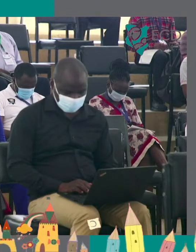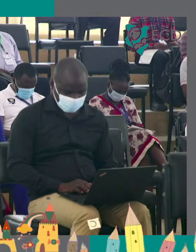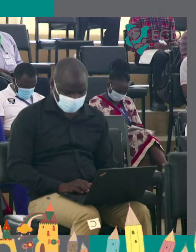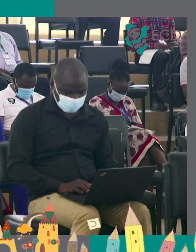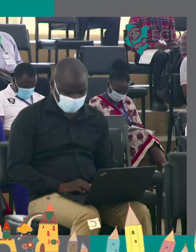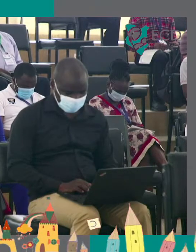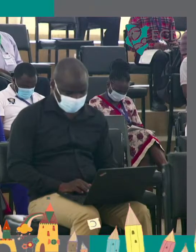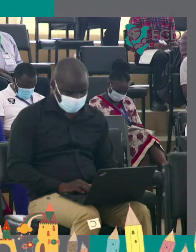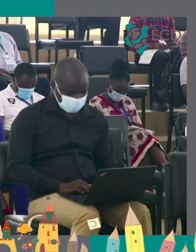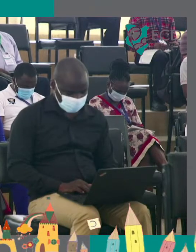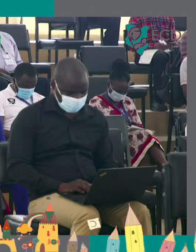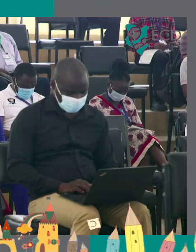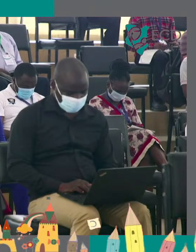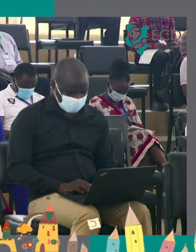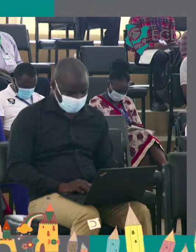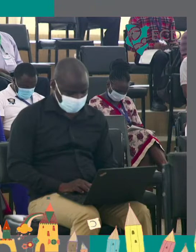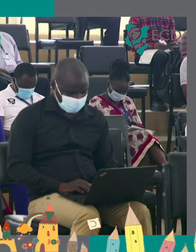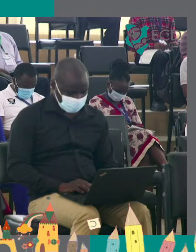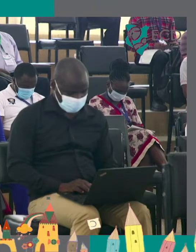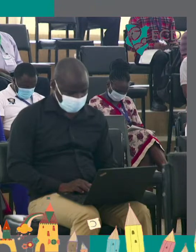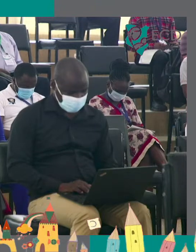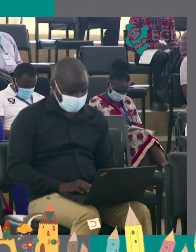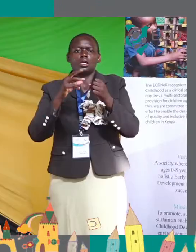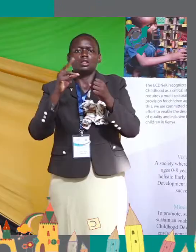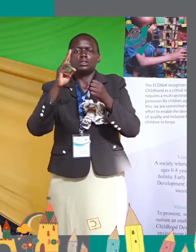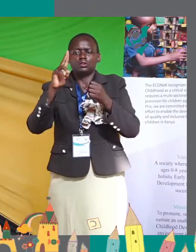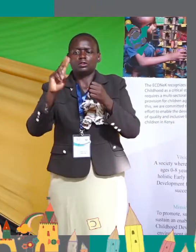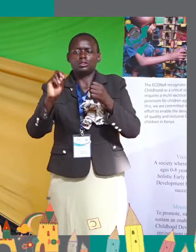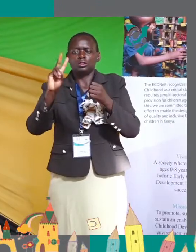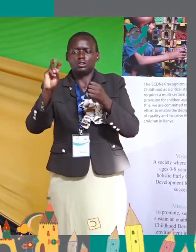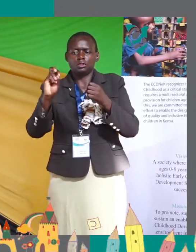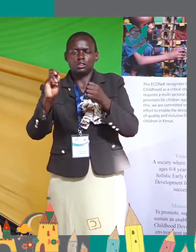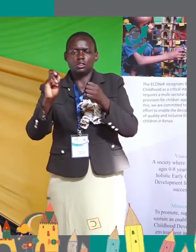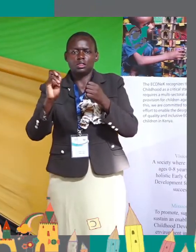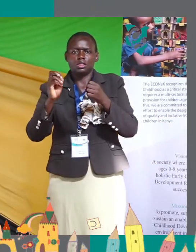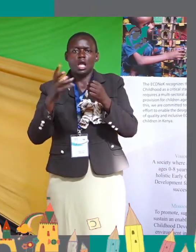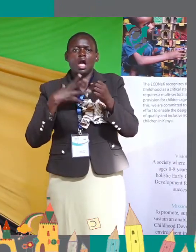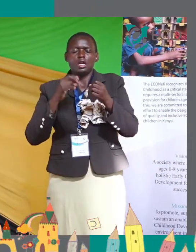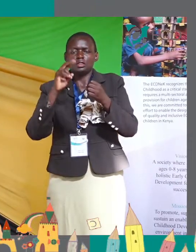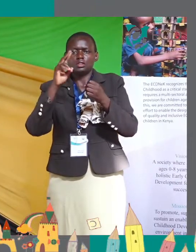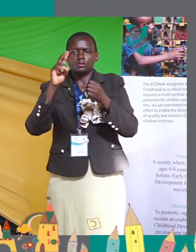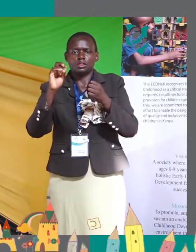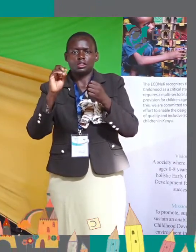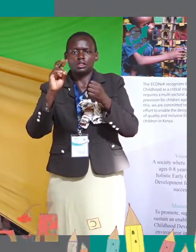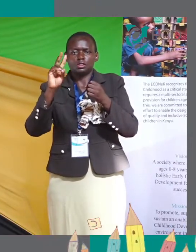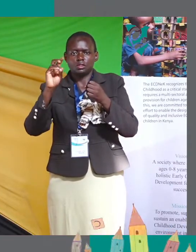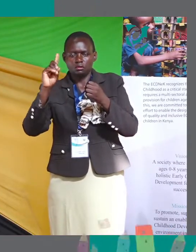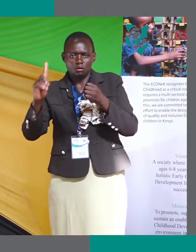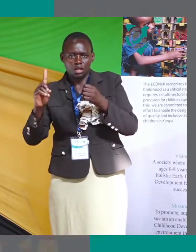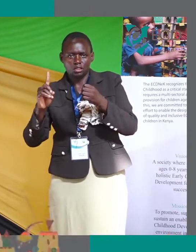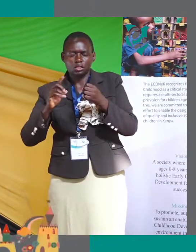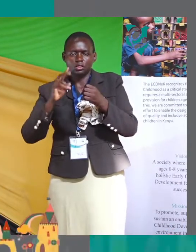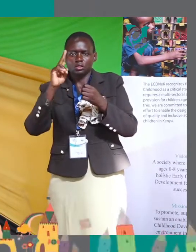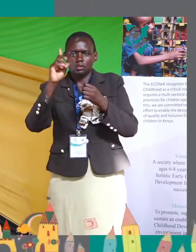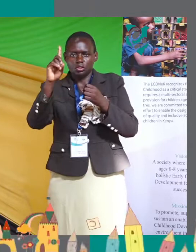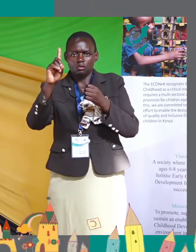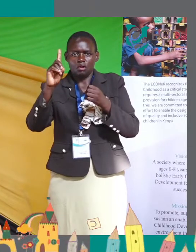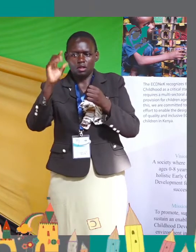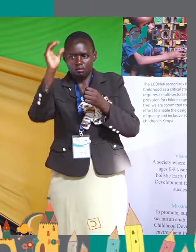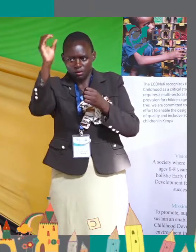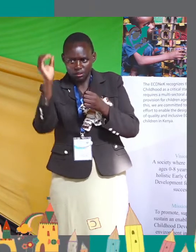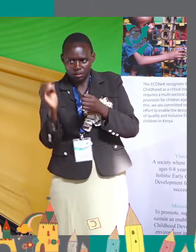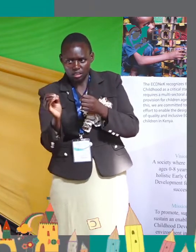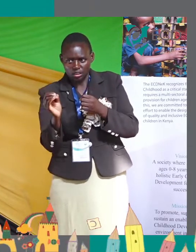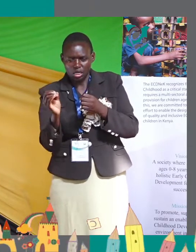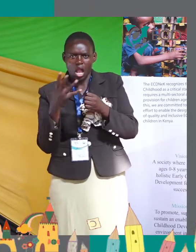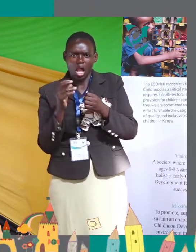2018, 24% 2020, and 2021, 21%. And you can see